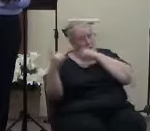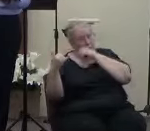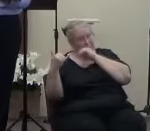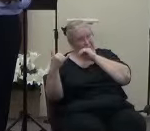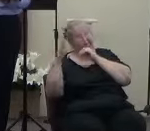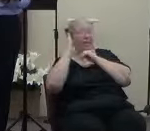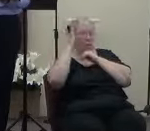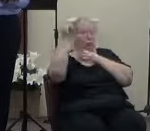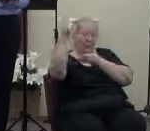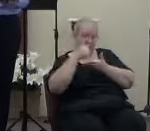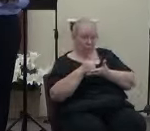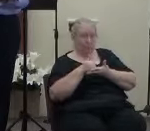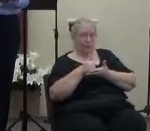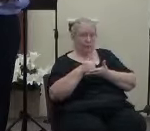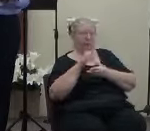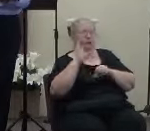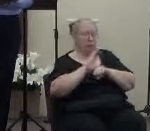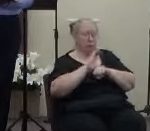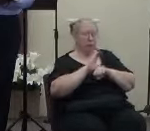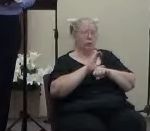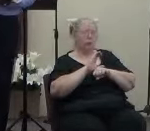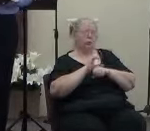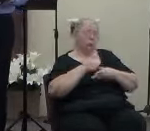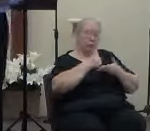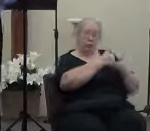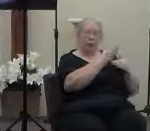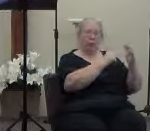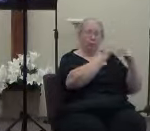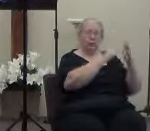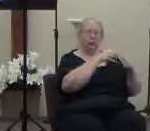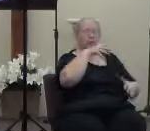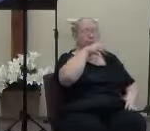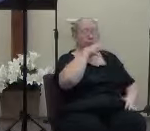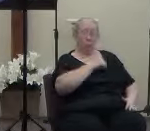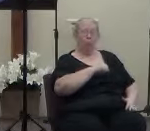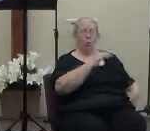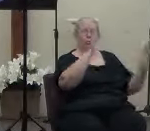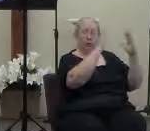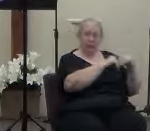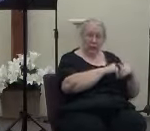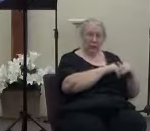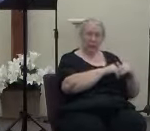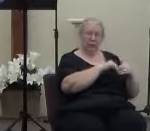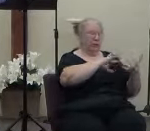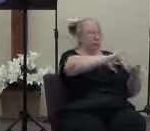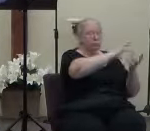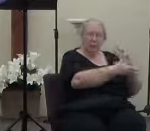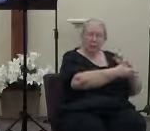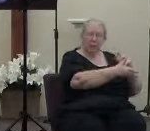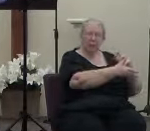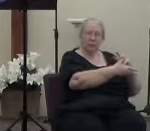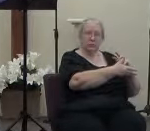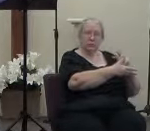the church, will rebuild the ancient ruins. The old messes, That's what we're called to rebuild, to change,